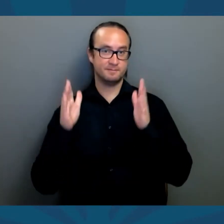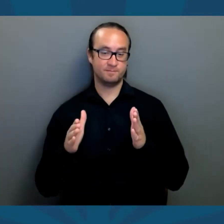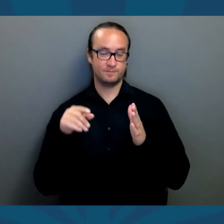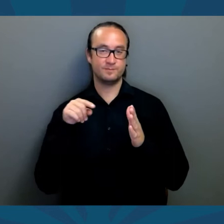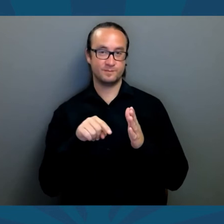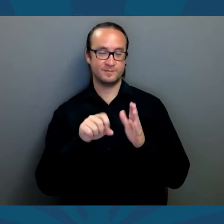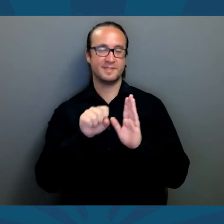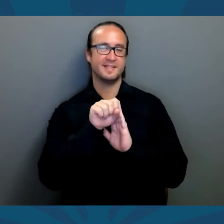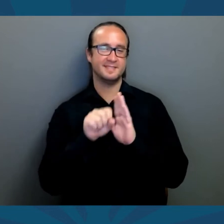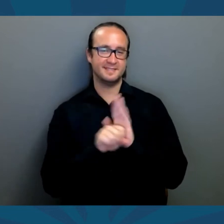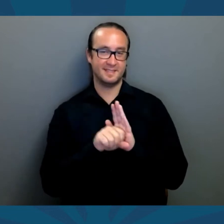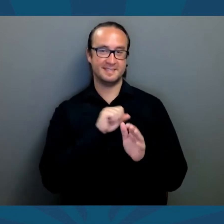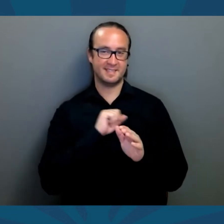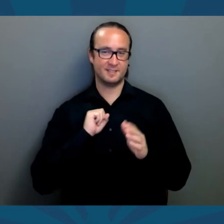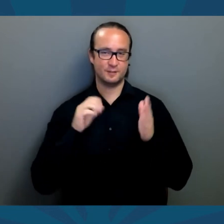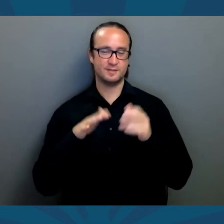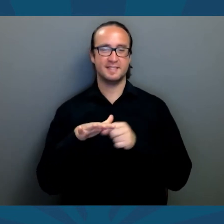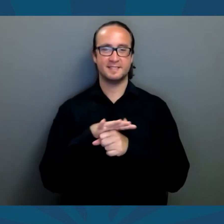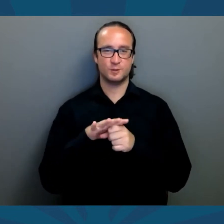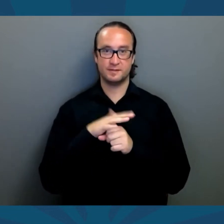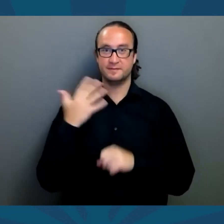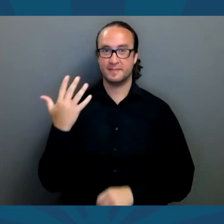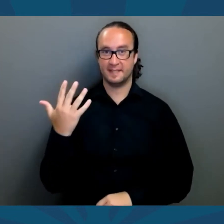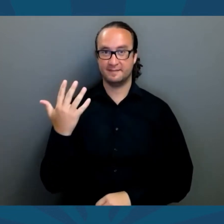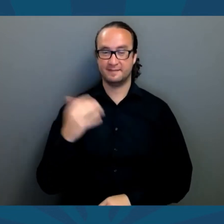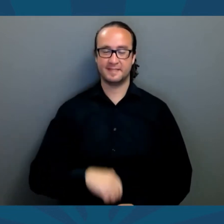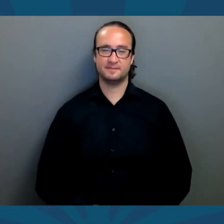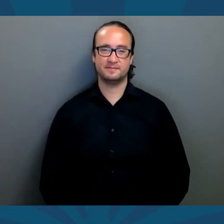Candidates for State Senator, District 5.